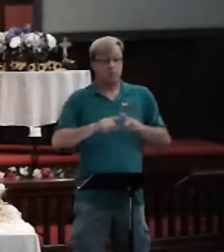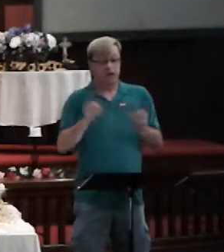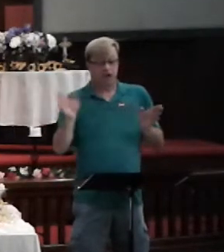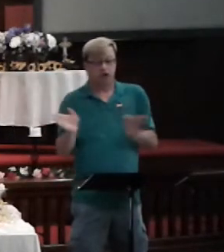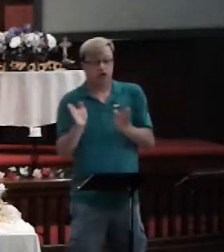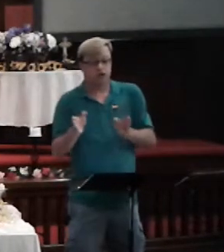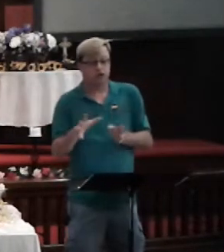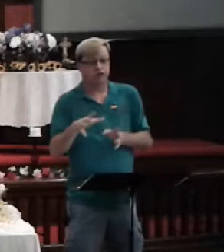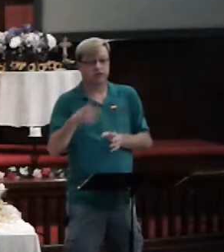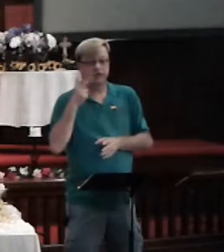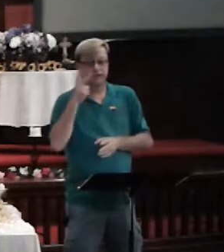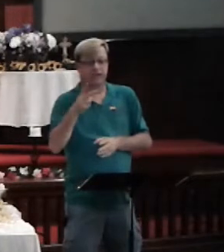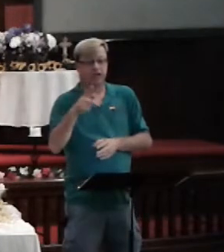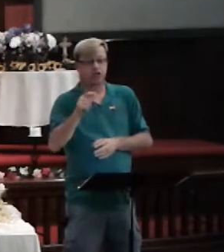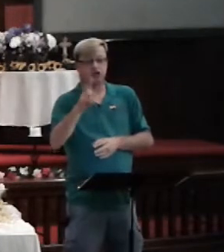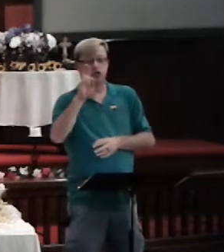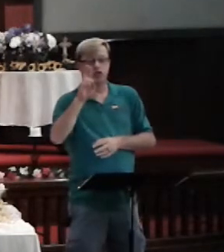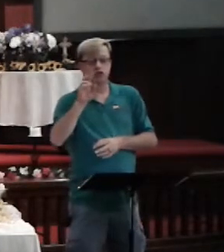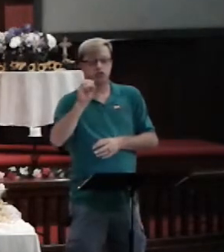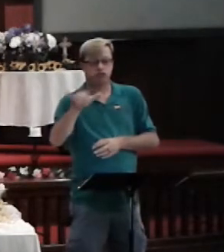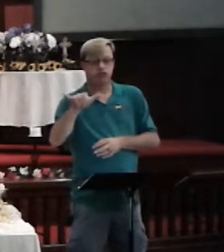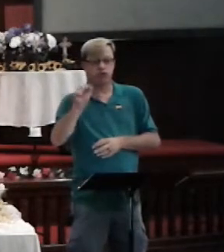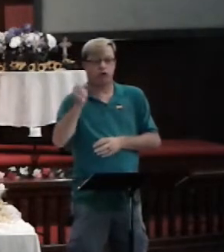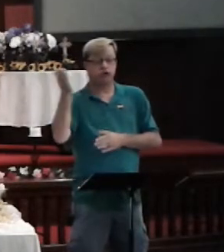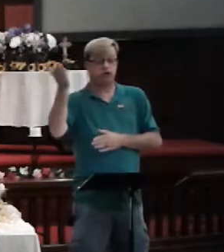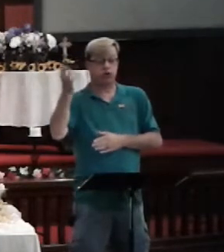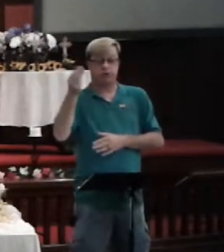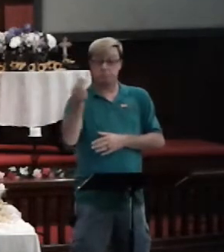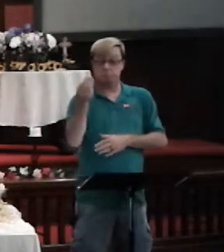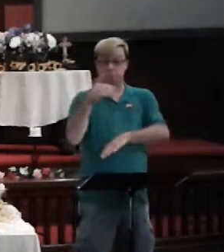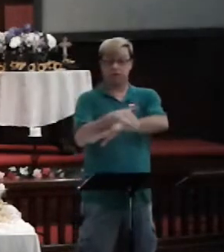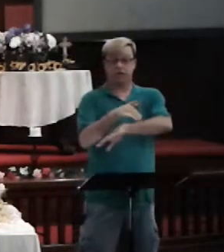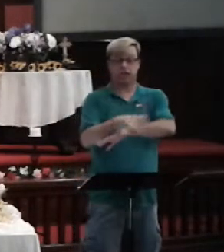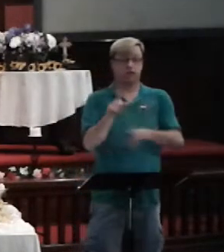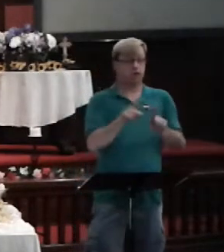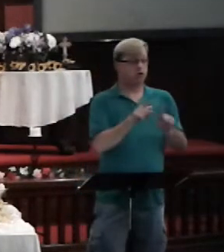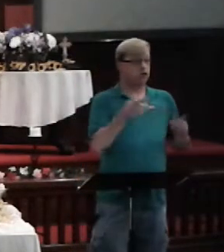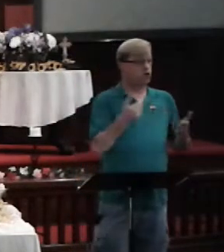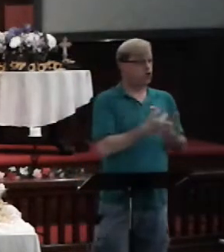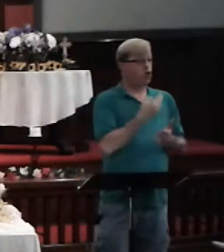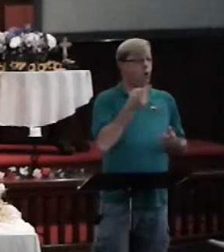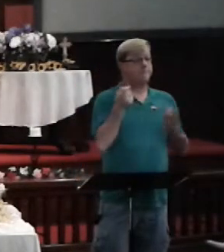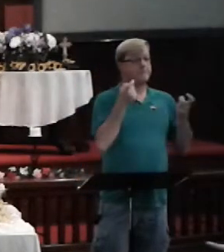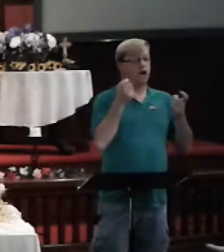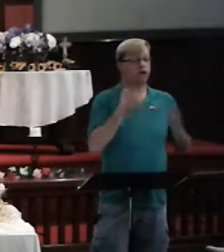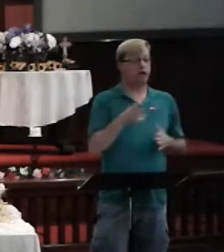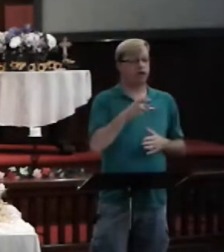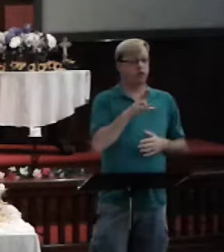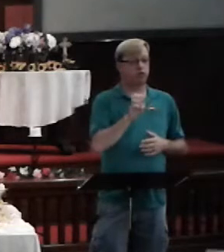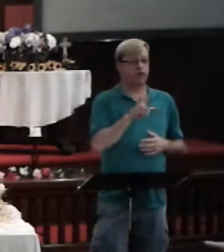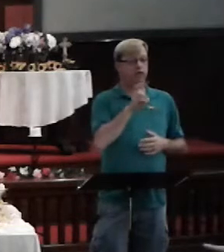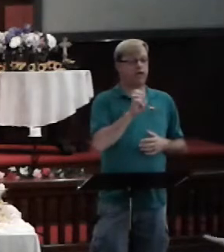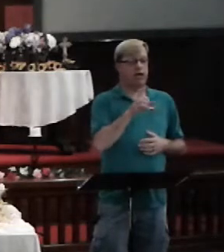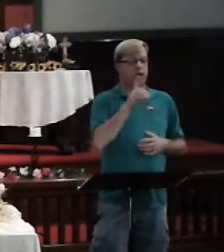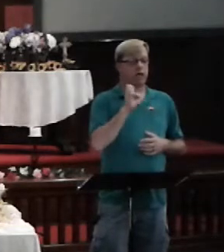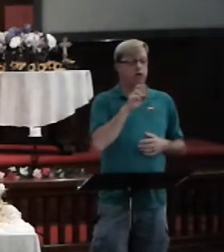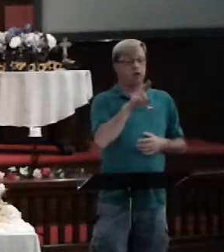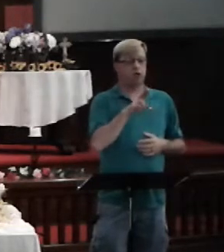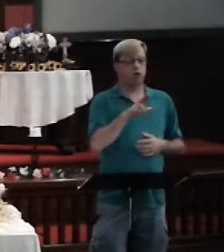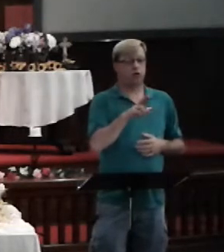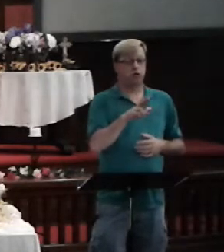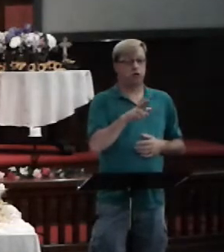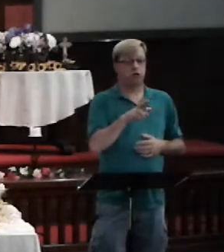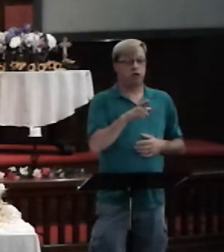Troy's sermon, which was on Monday night, and also our new moderator, Reverend Elder